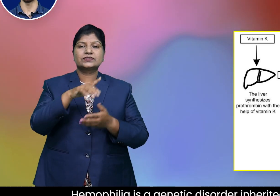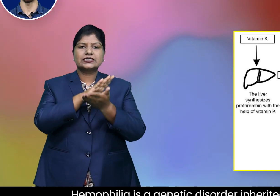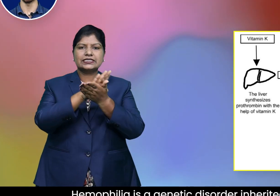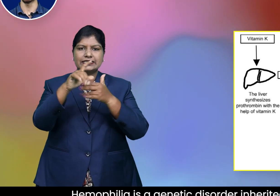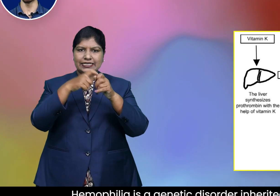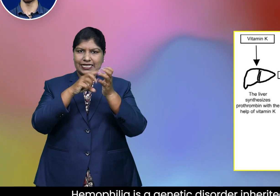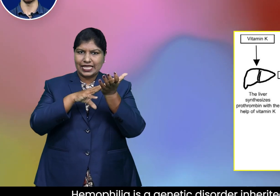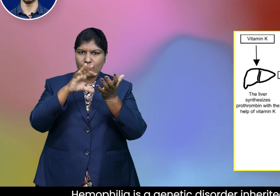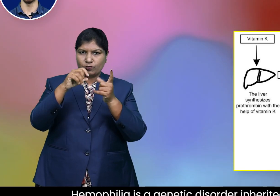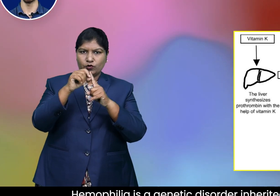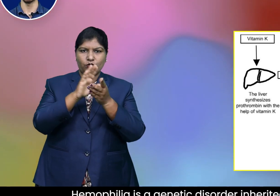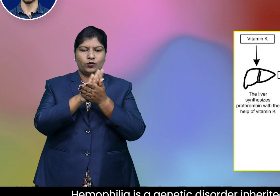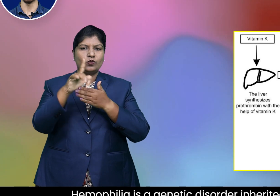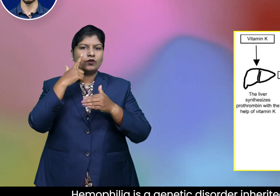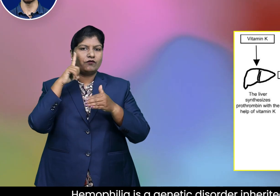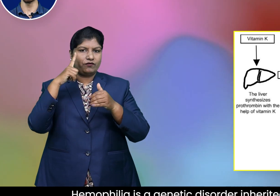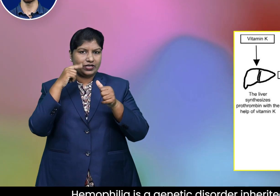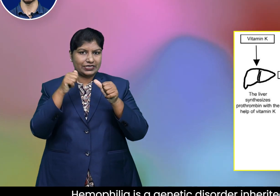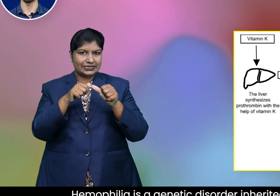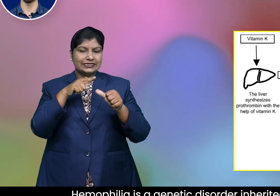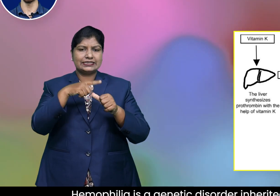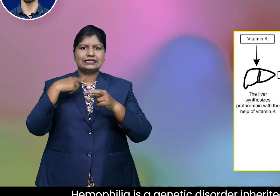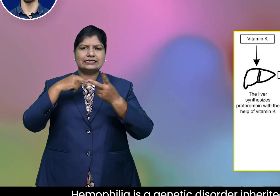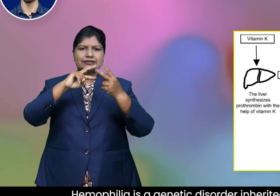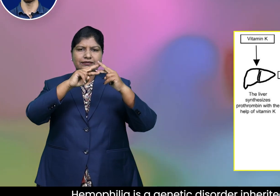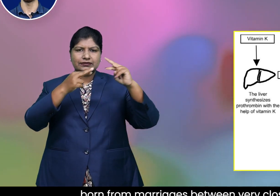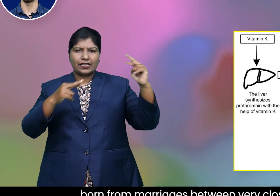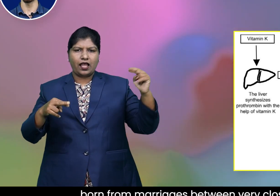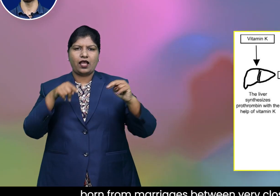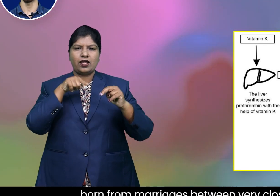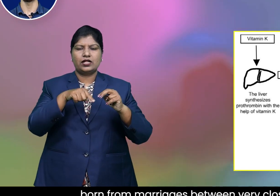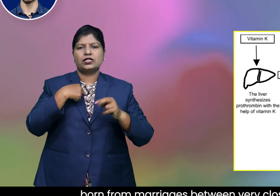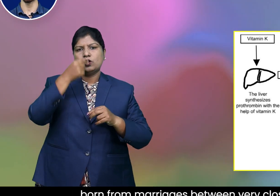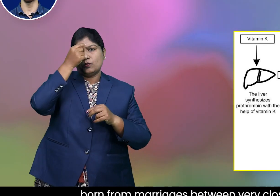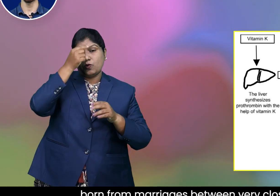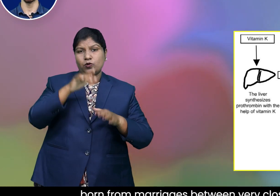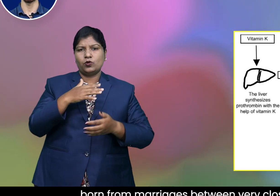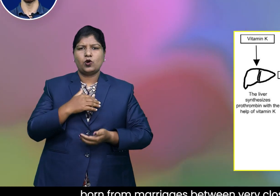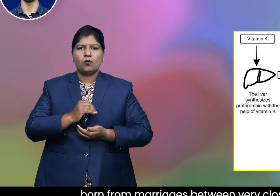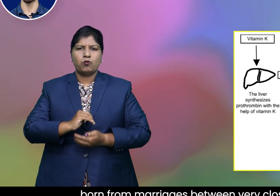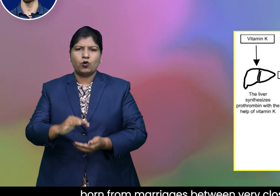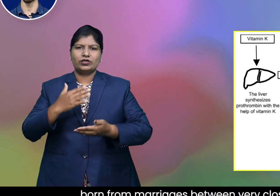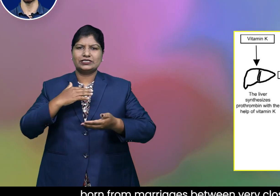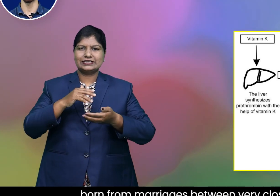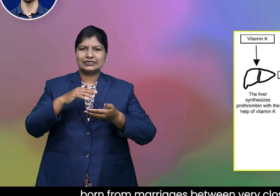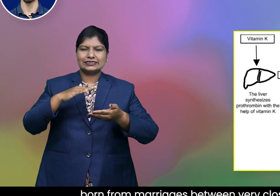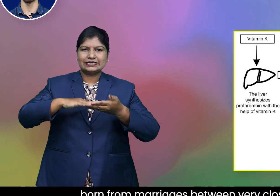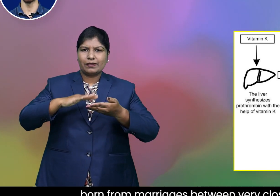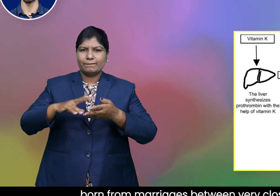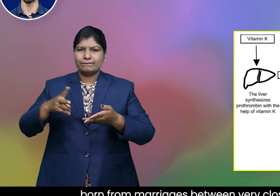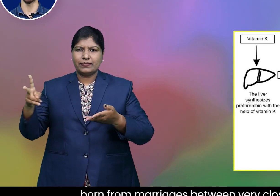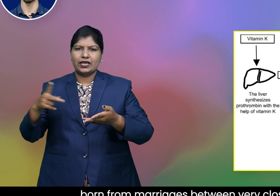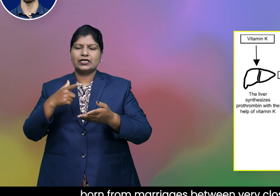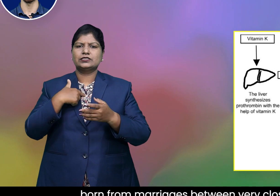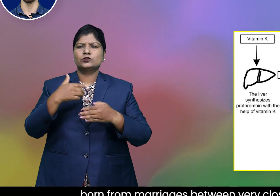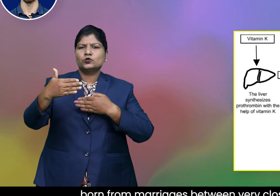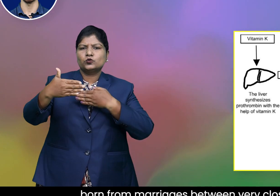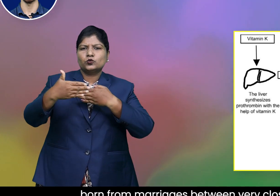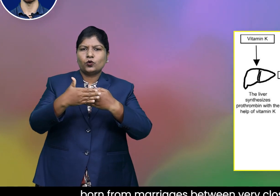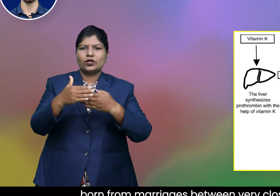Hemophilia is a genetic disorder inherited in children born from marriages between very close